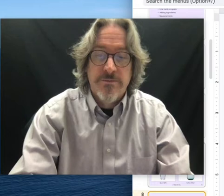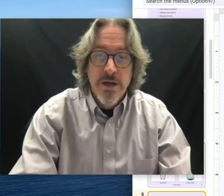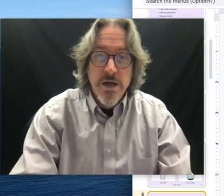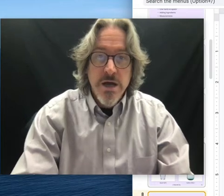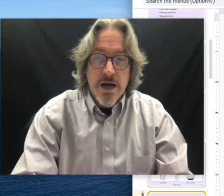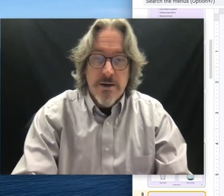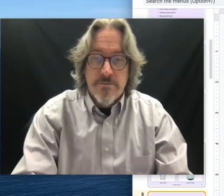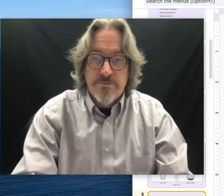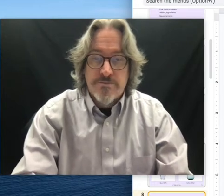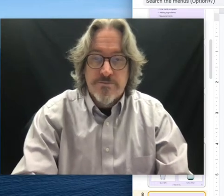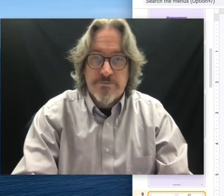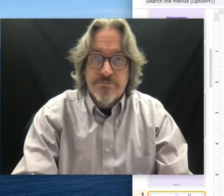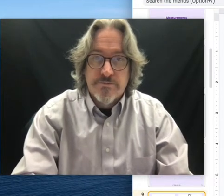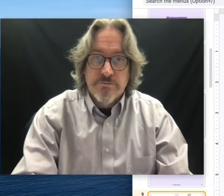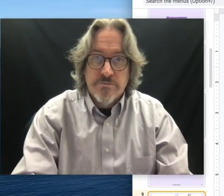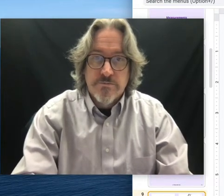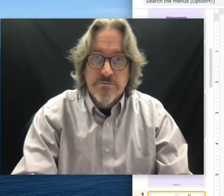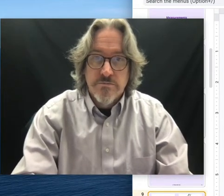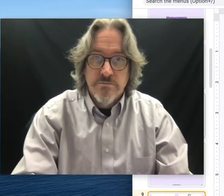doing.